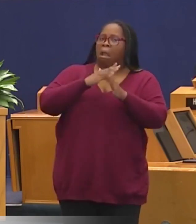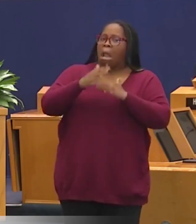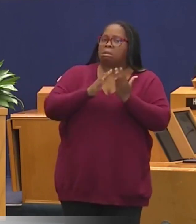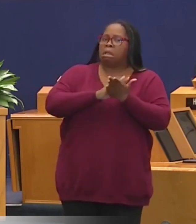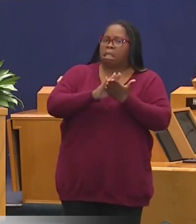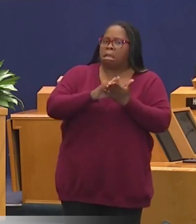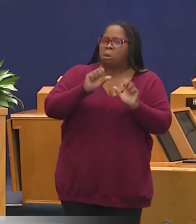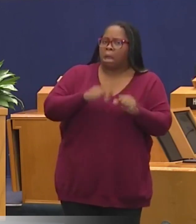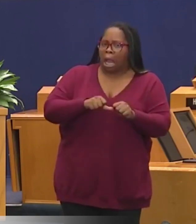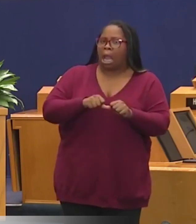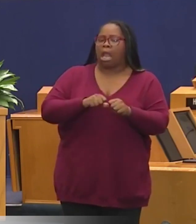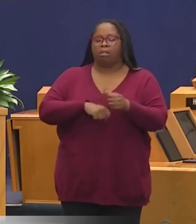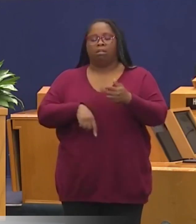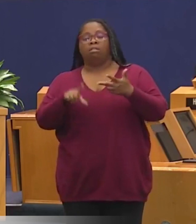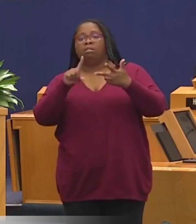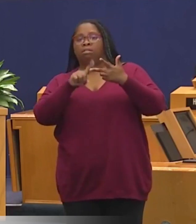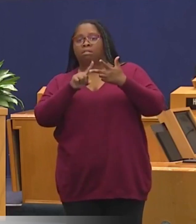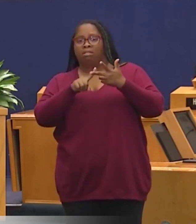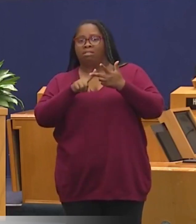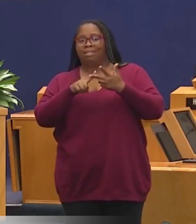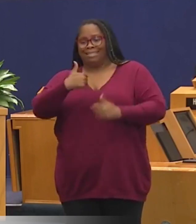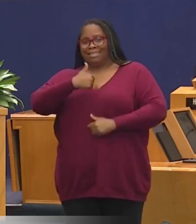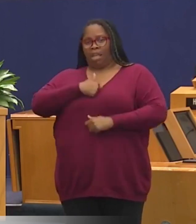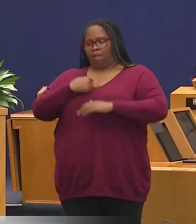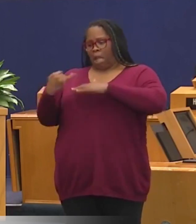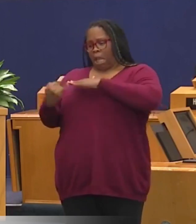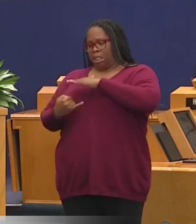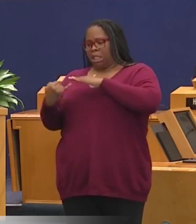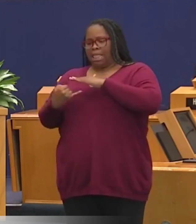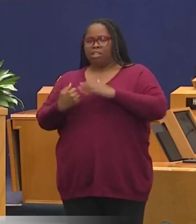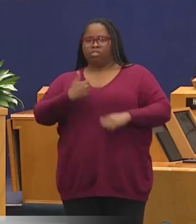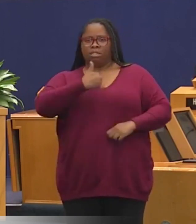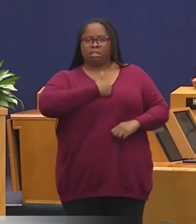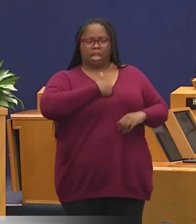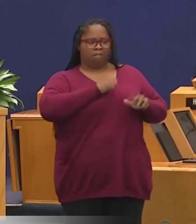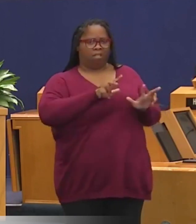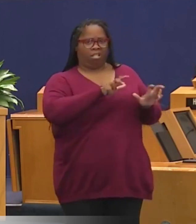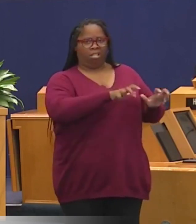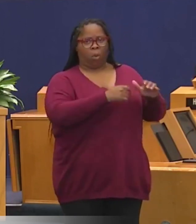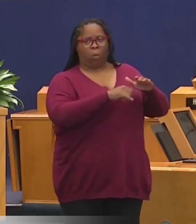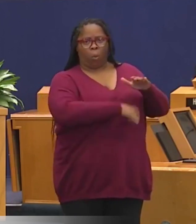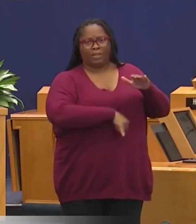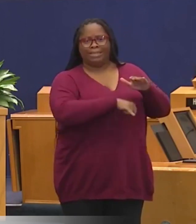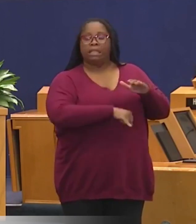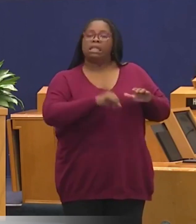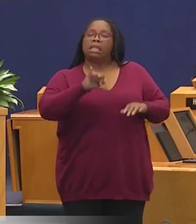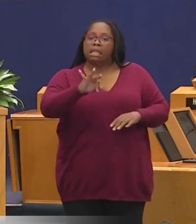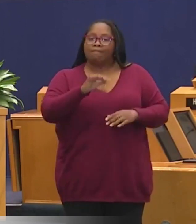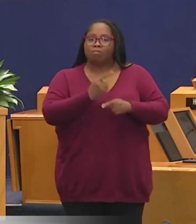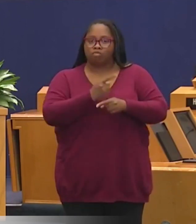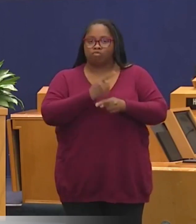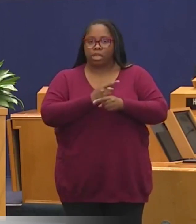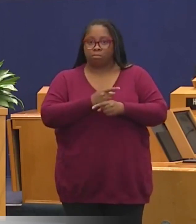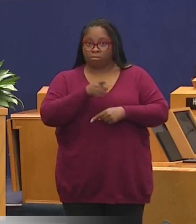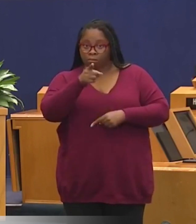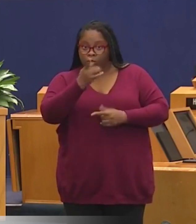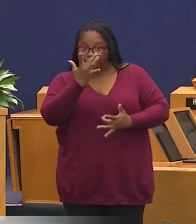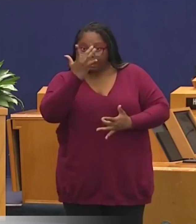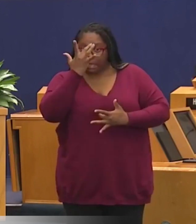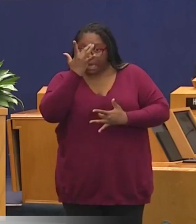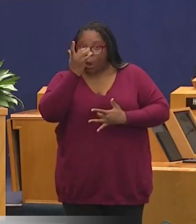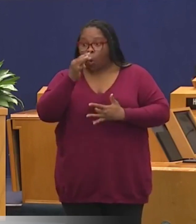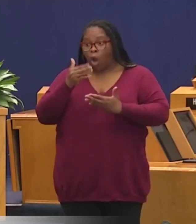of our orders around self-isolation and self-quarantine when they're appropriate. If you're sick or if you're a